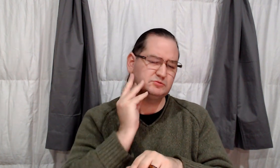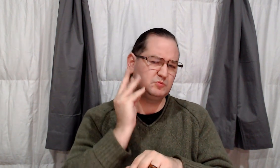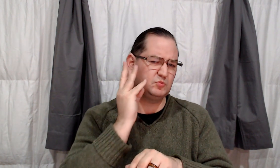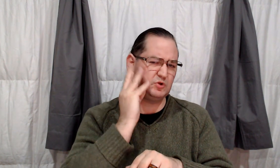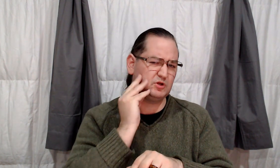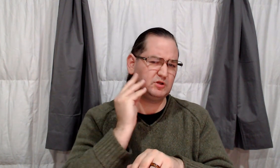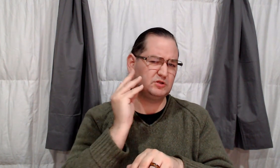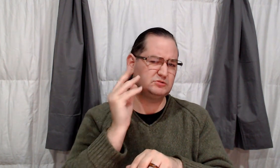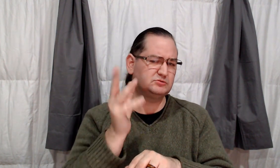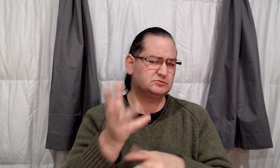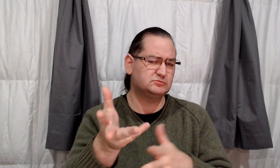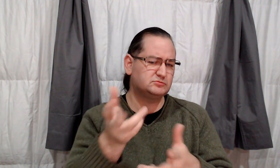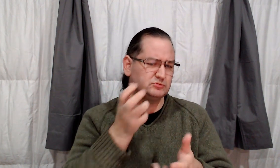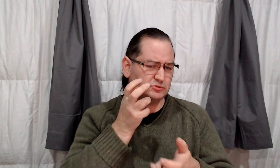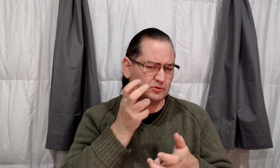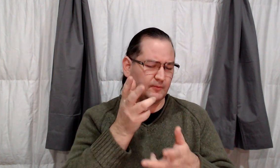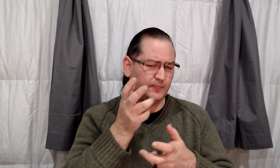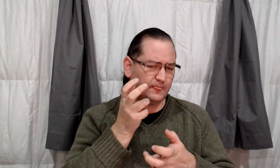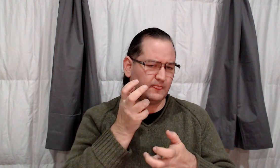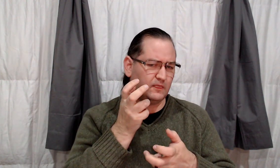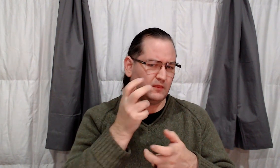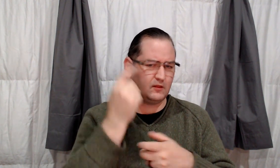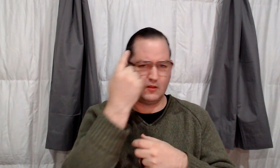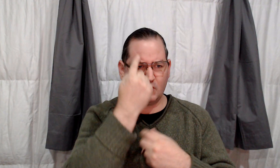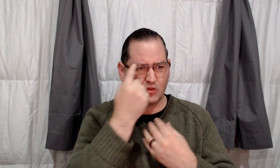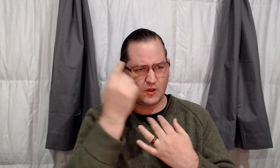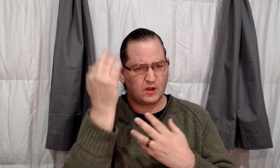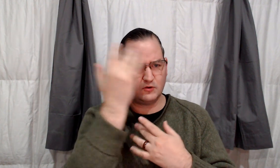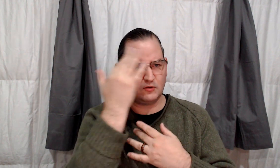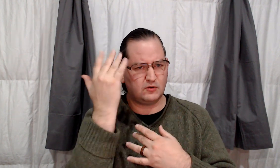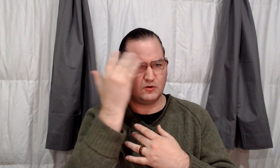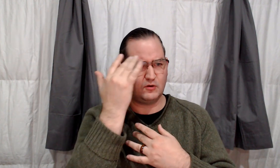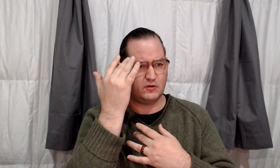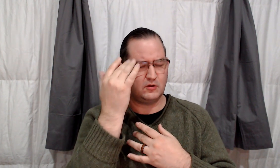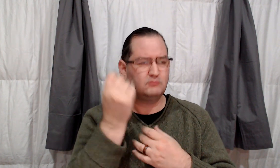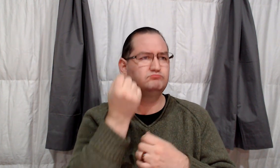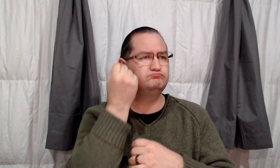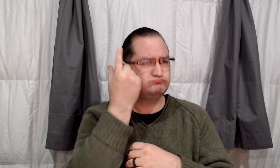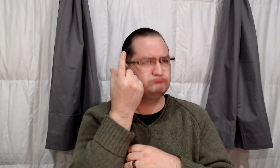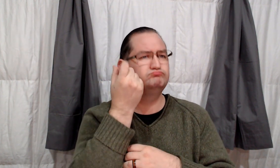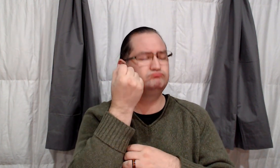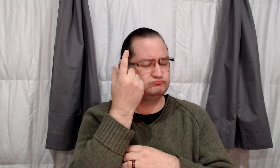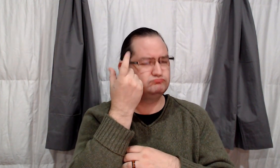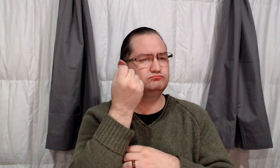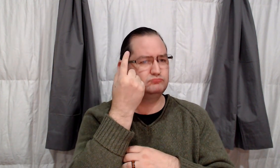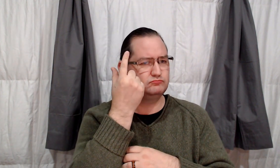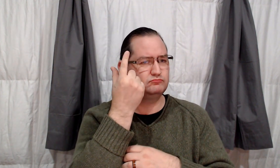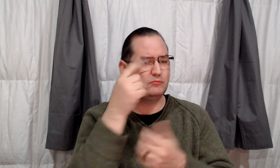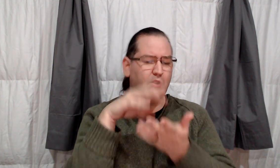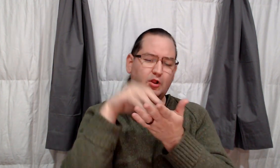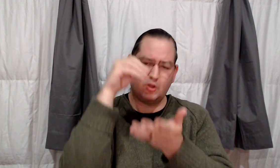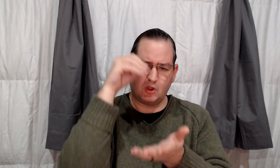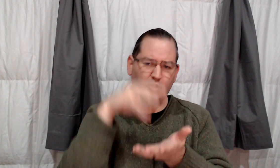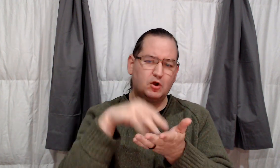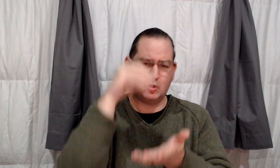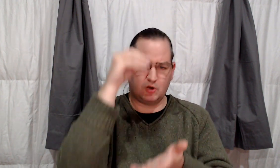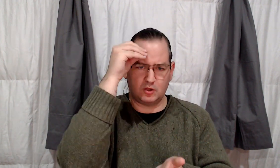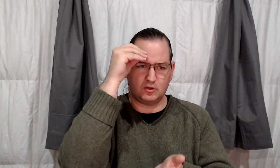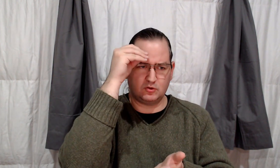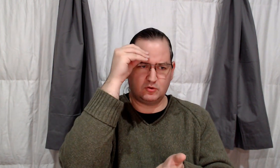The thoughts, the understandings, the learnings, and how you may use these things from one day to the